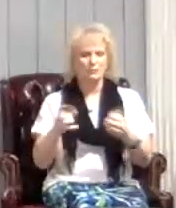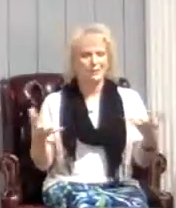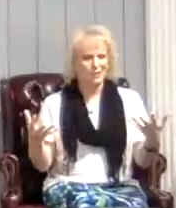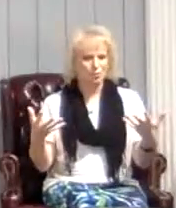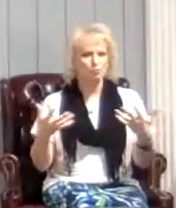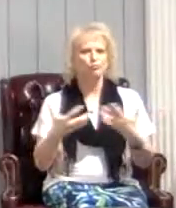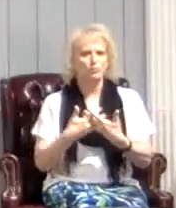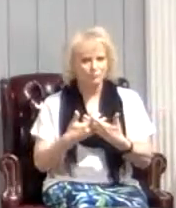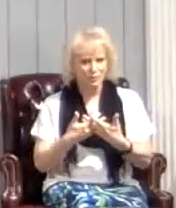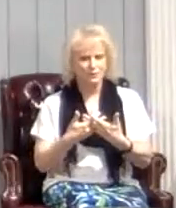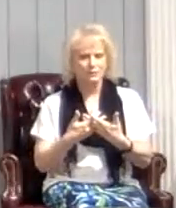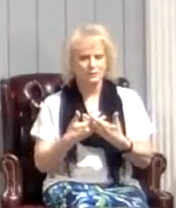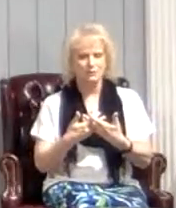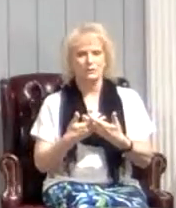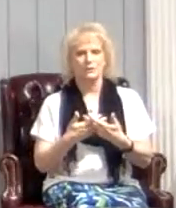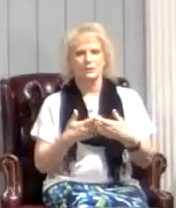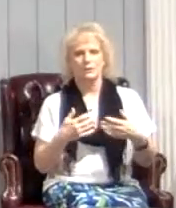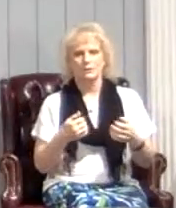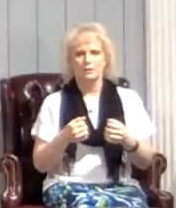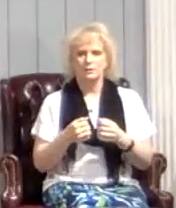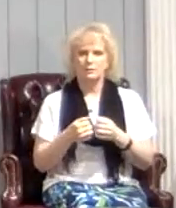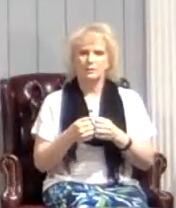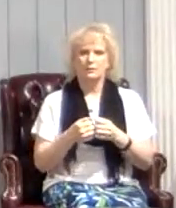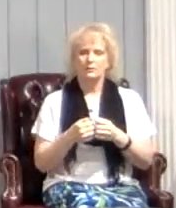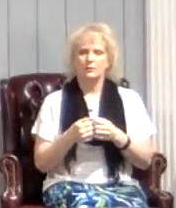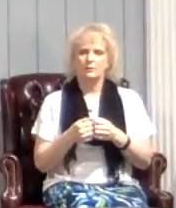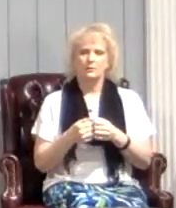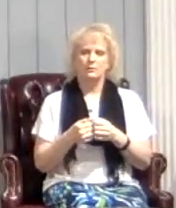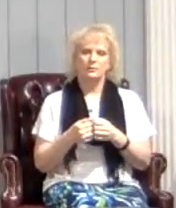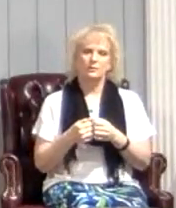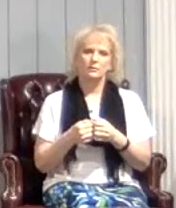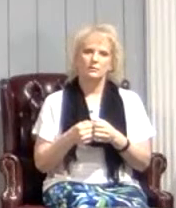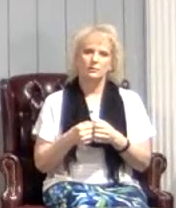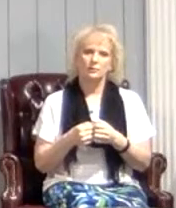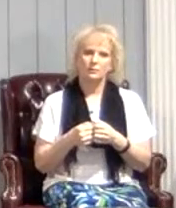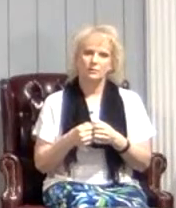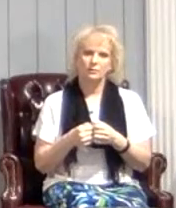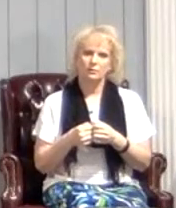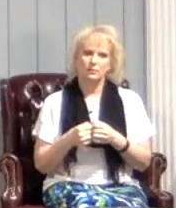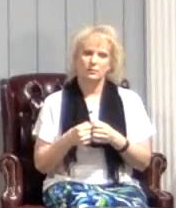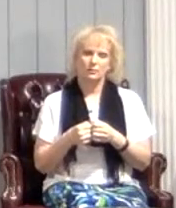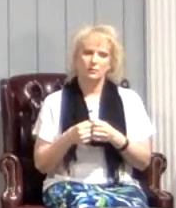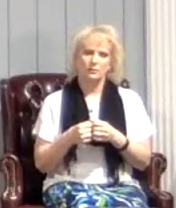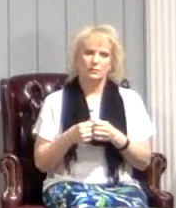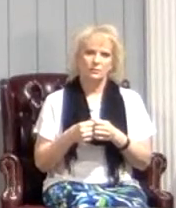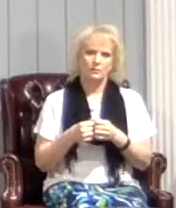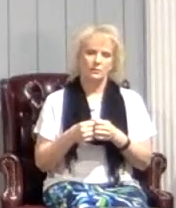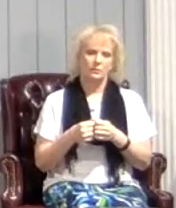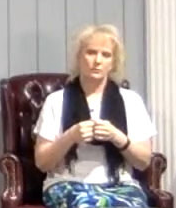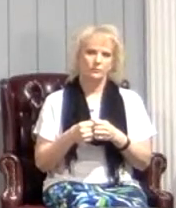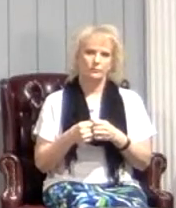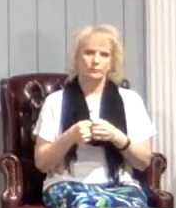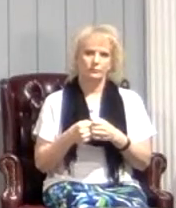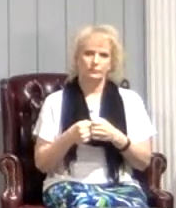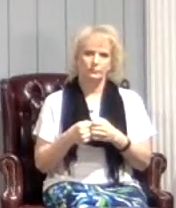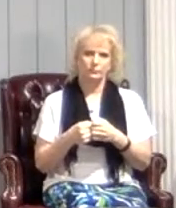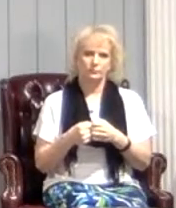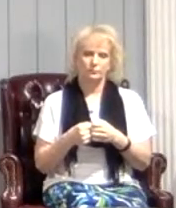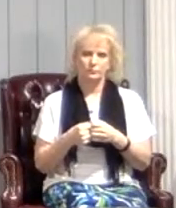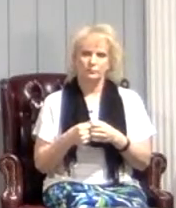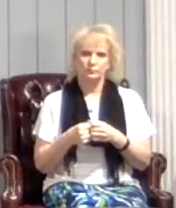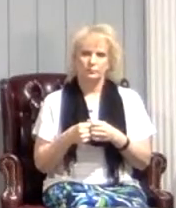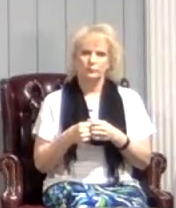repaired, restored, replaced, not stable, but it needs to be repaired. The mission support system is